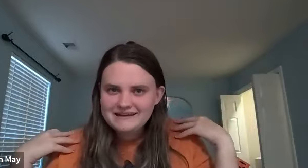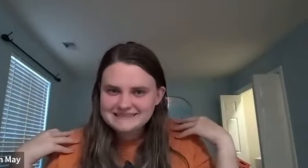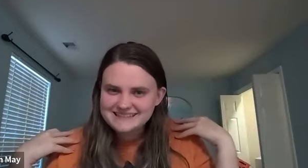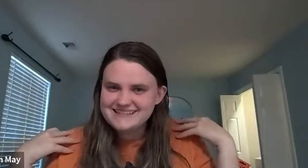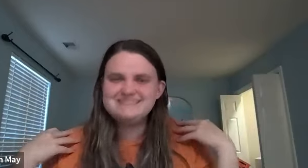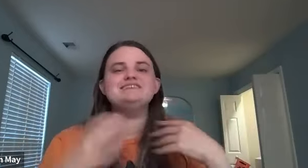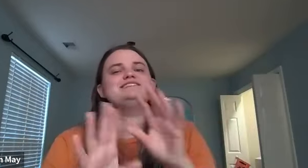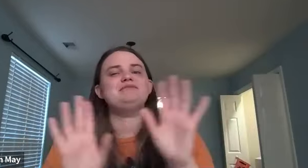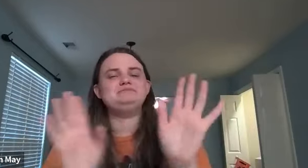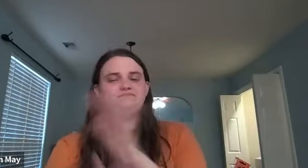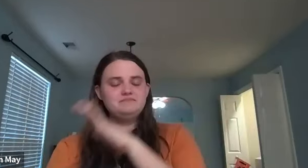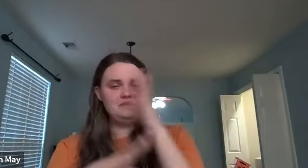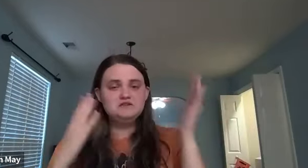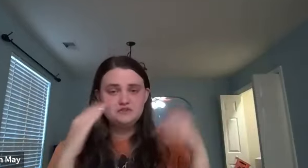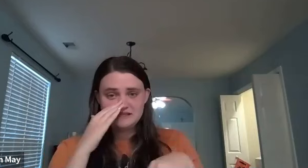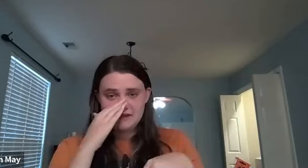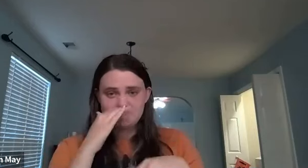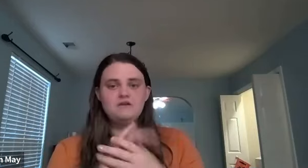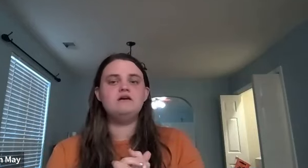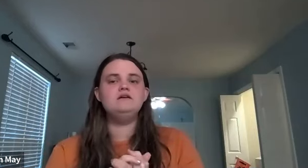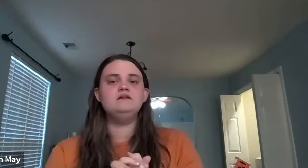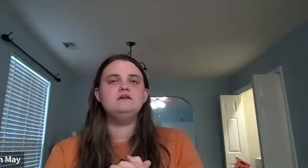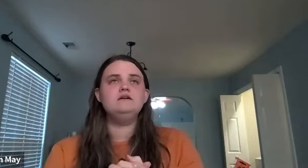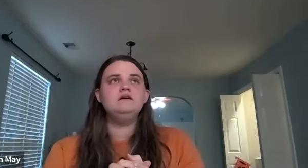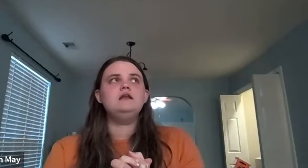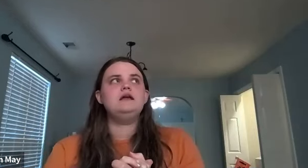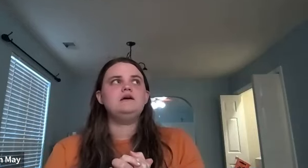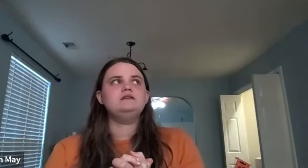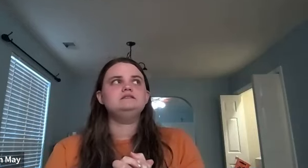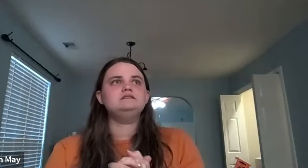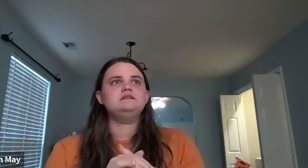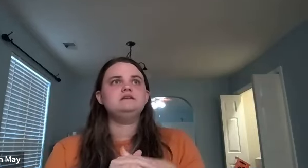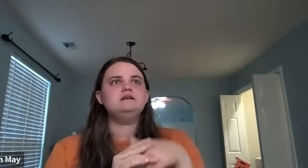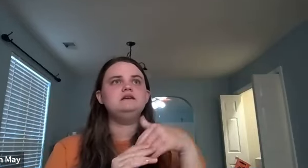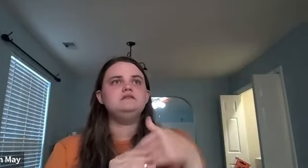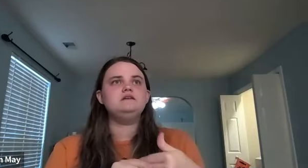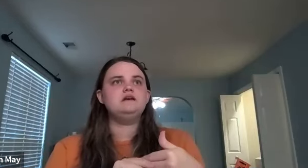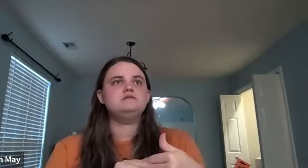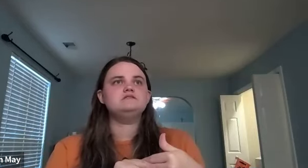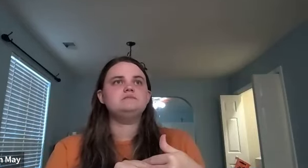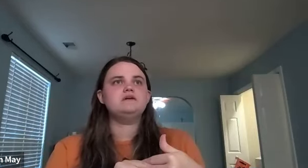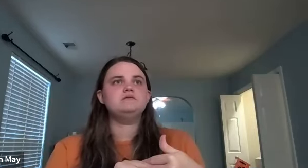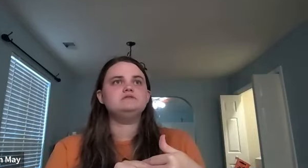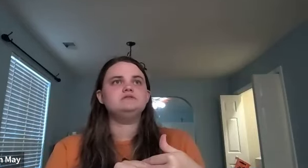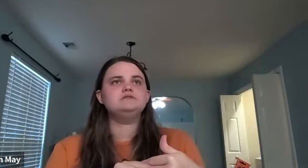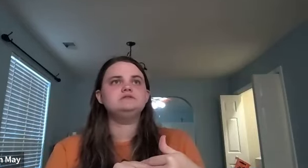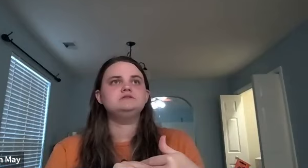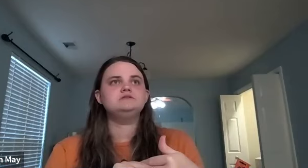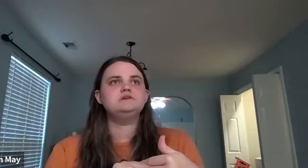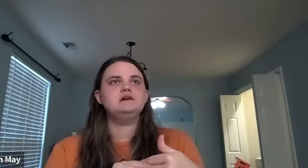is this? So that's mother-in-law. Now let's see, anything else about, are